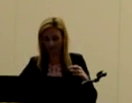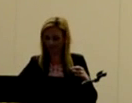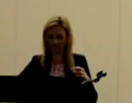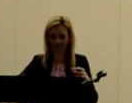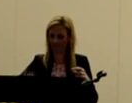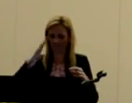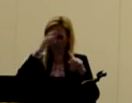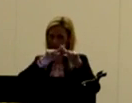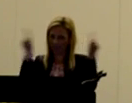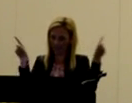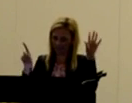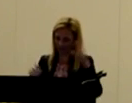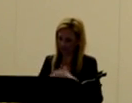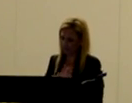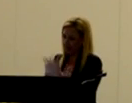deaf, we know differently.